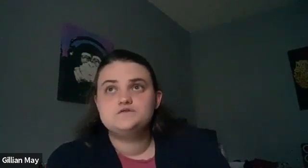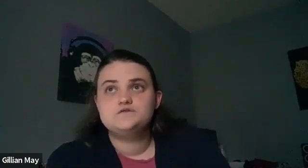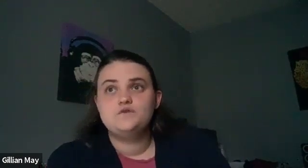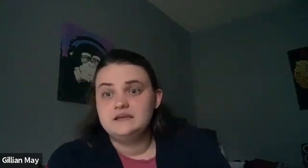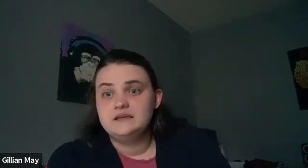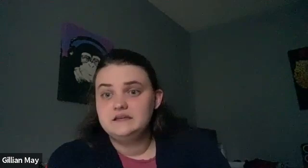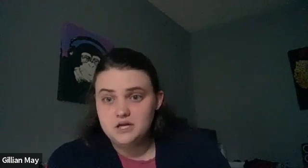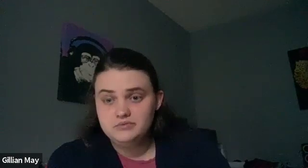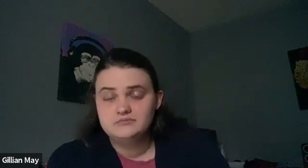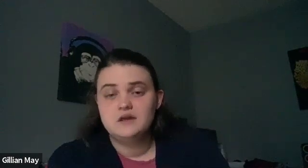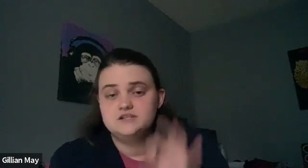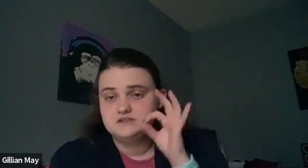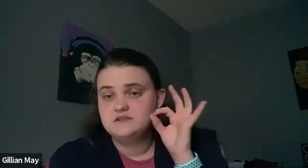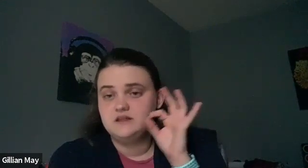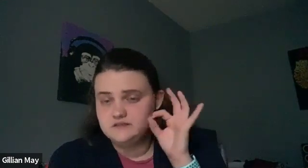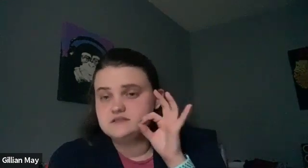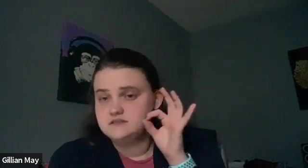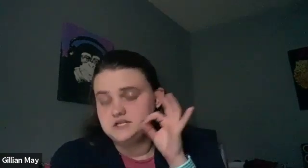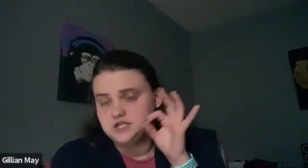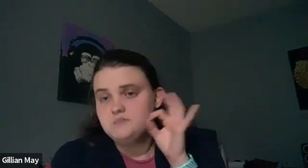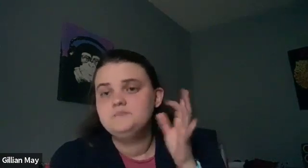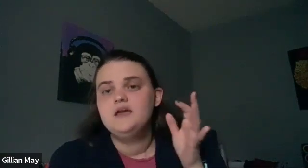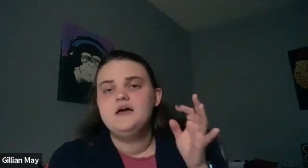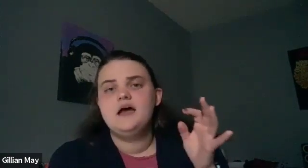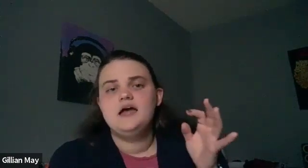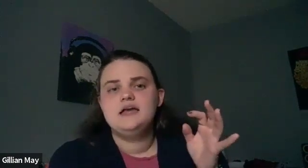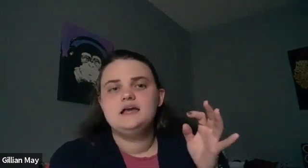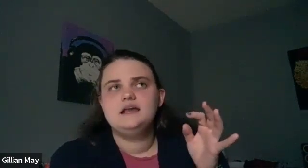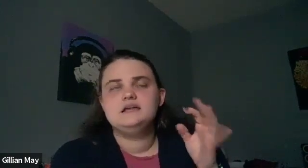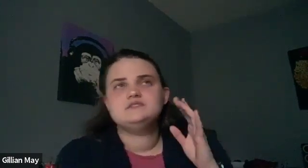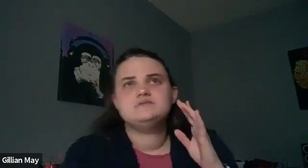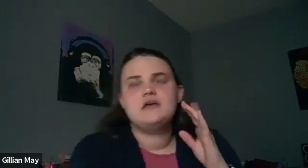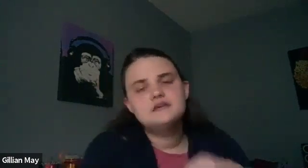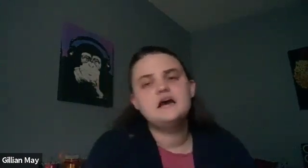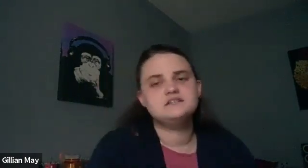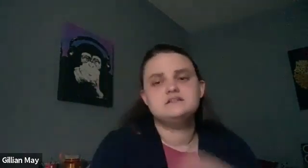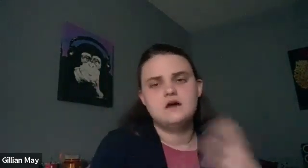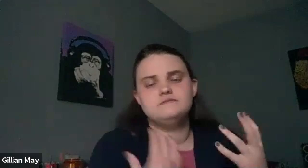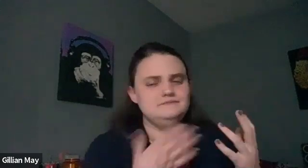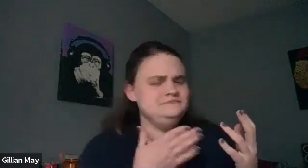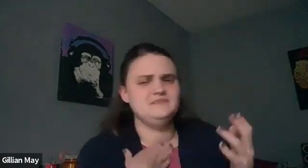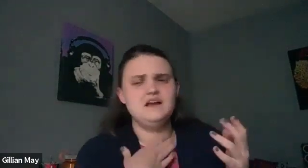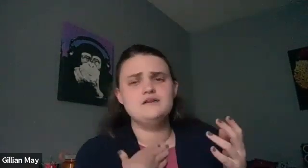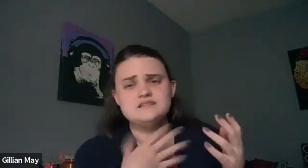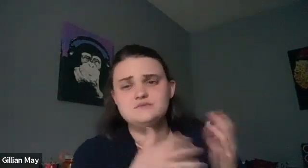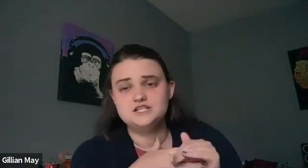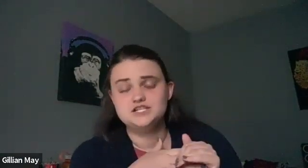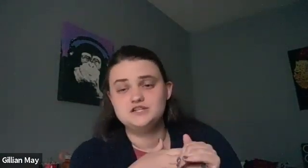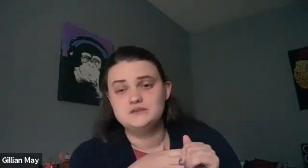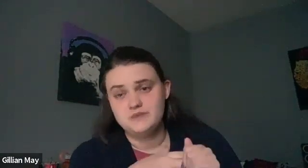for like ketchup. I do see like this is ketchup. And I think it's obviously in relation to tomato,